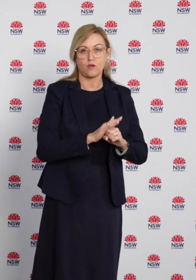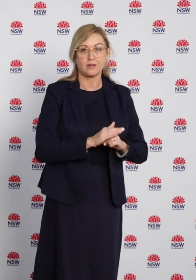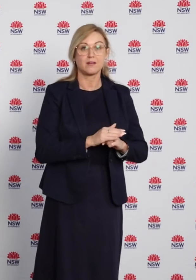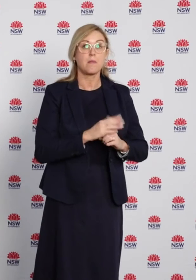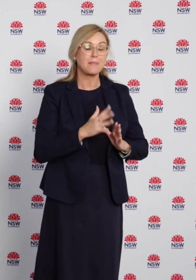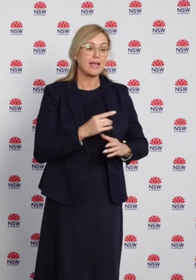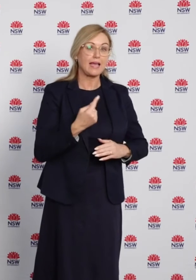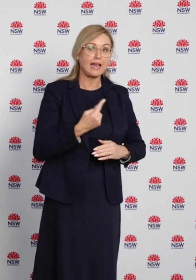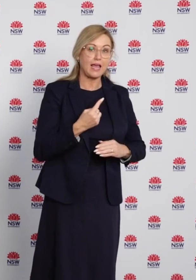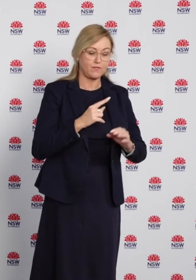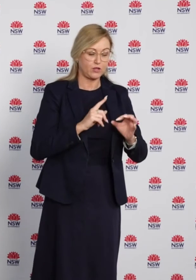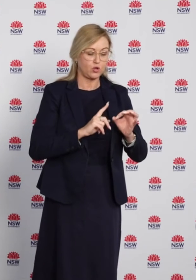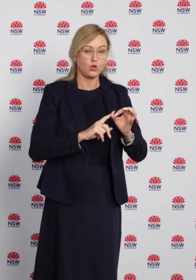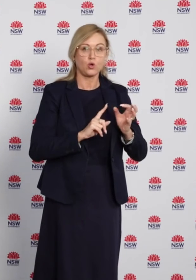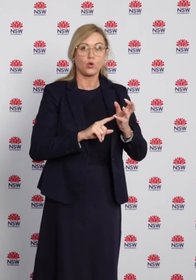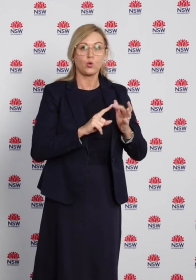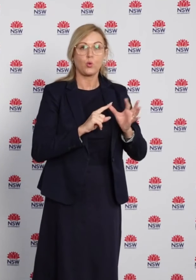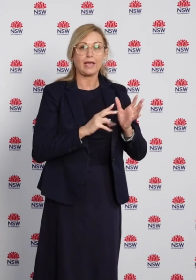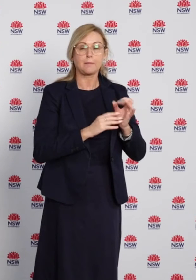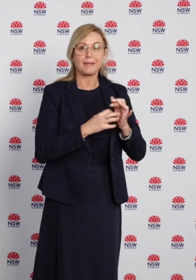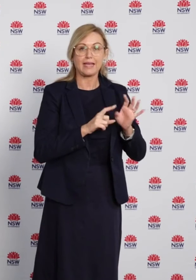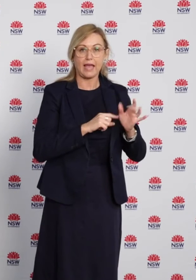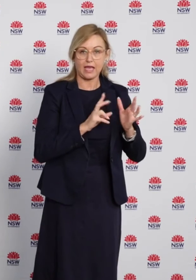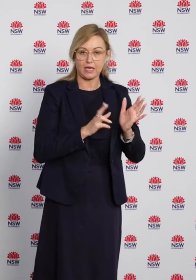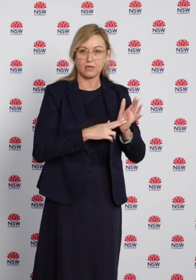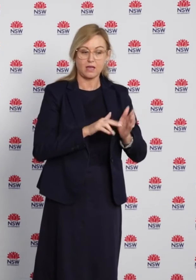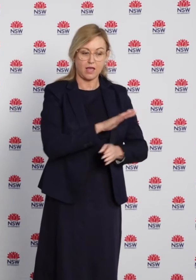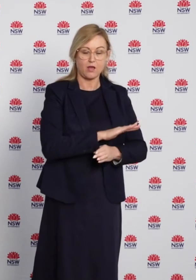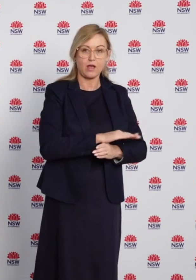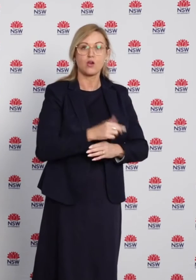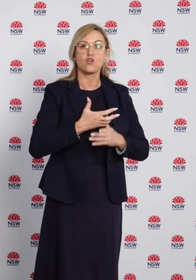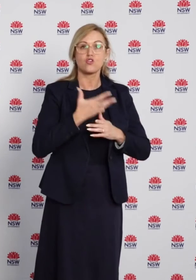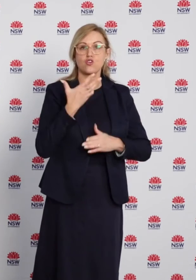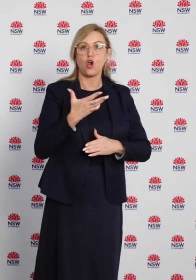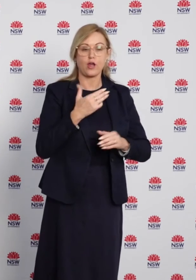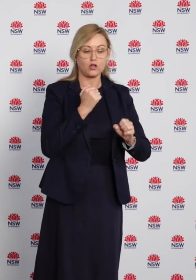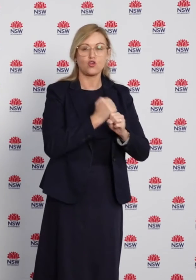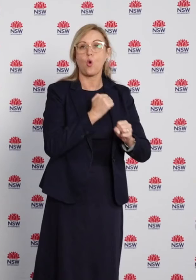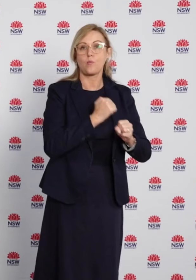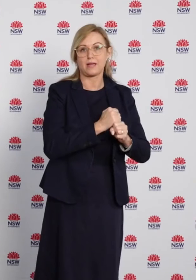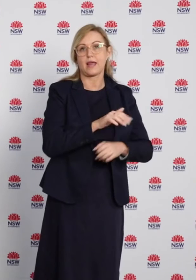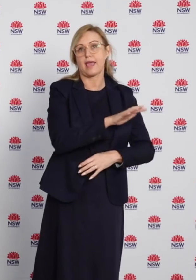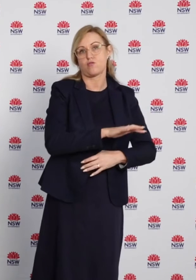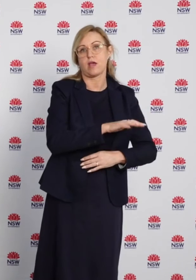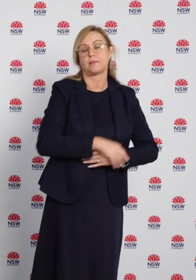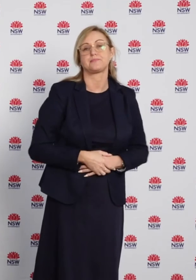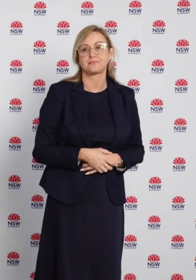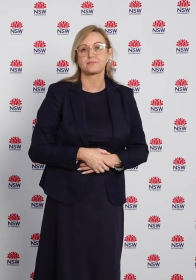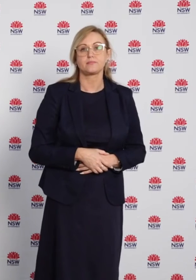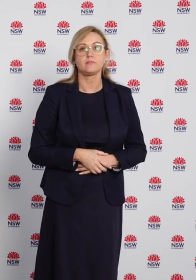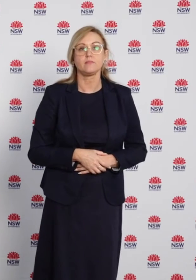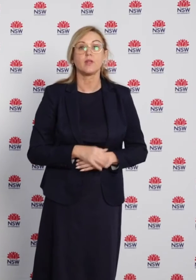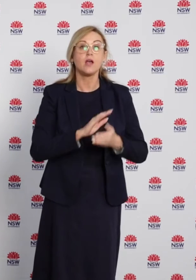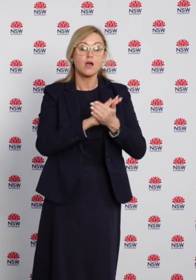11 at the Queanbeyan-Pellerang region and 9 in the Goulburn-Mulweri area.